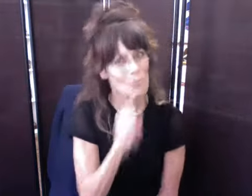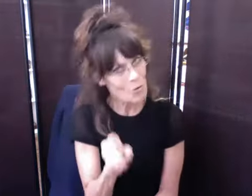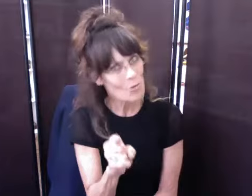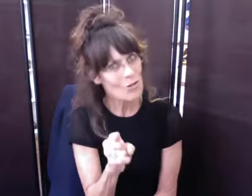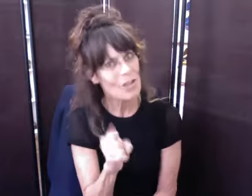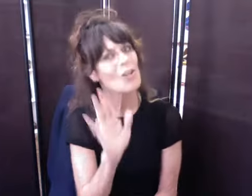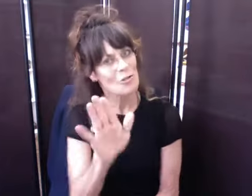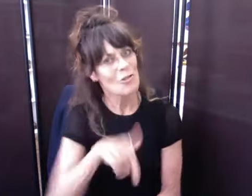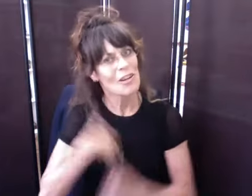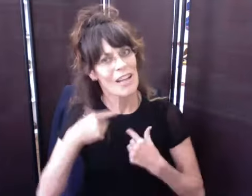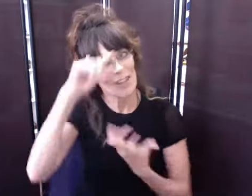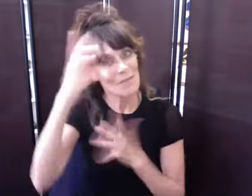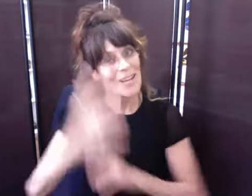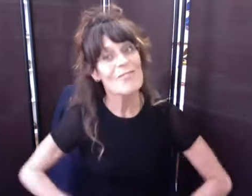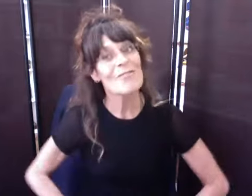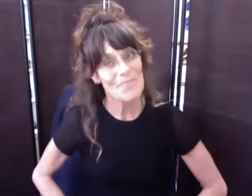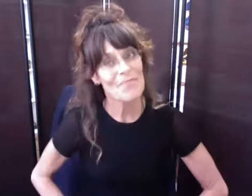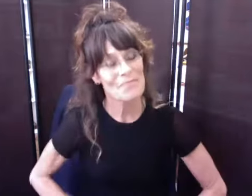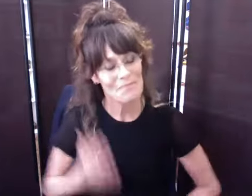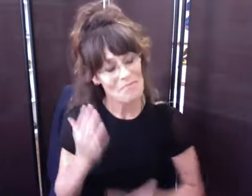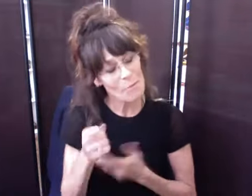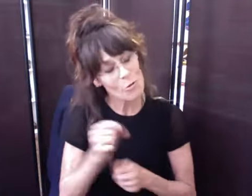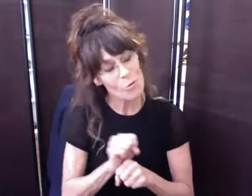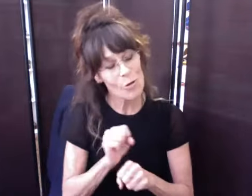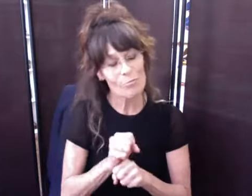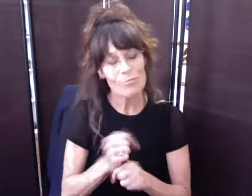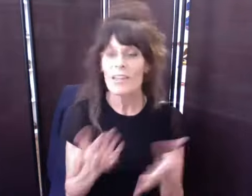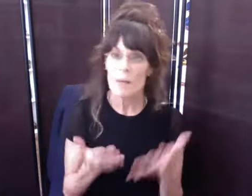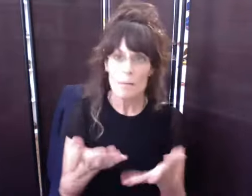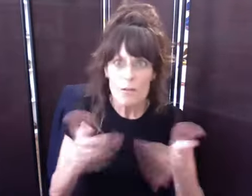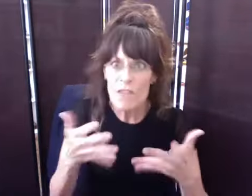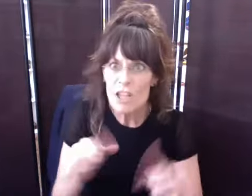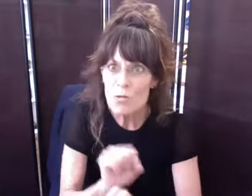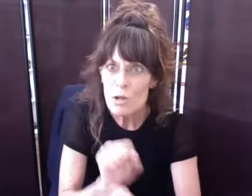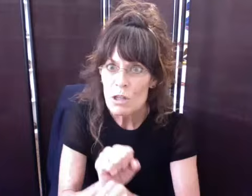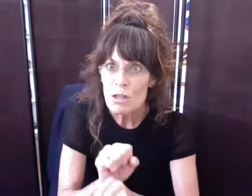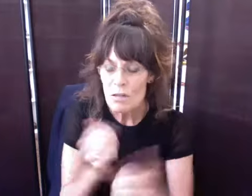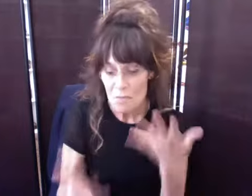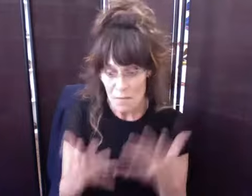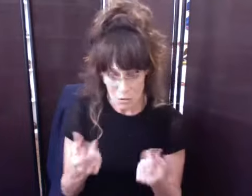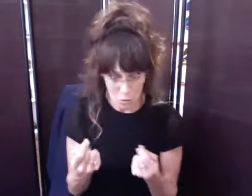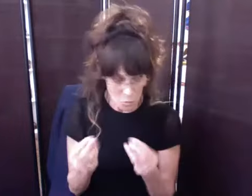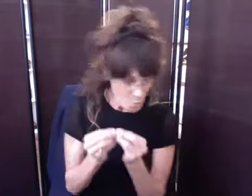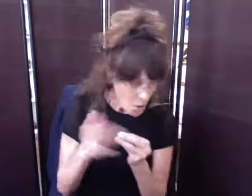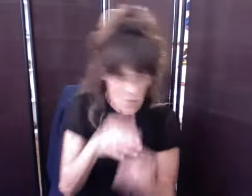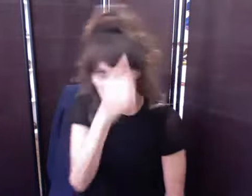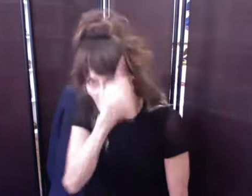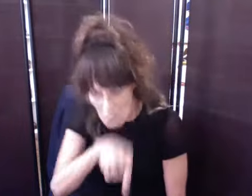unmanageable, maybe you'll do the work. Maybe you'll complete the work. Maybe you'll do more than 1 through 5 like a treatment center makes you do,